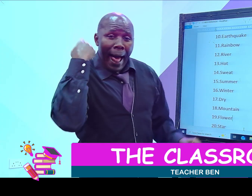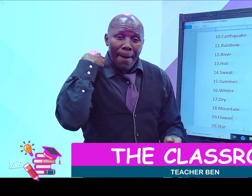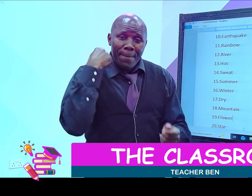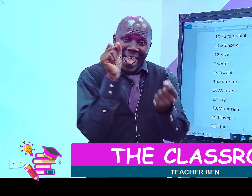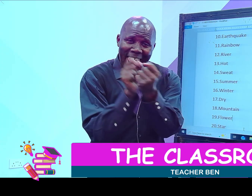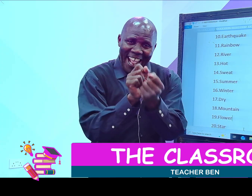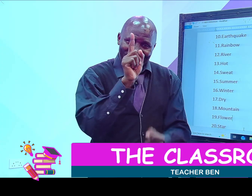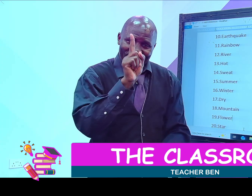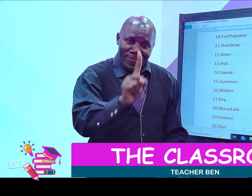11, we have